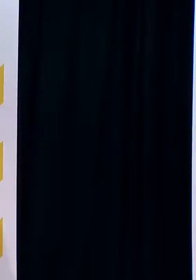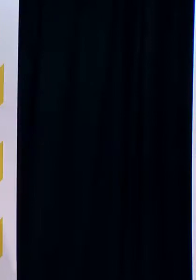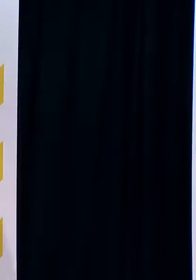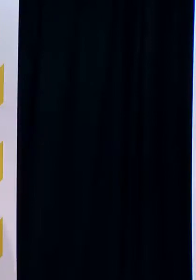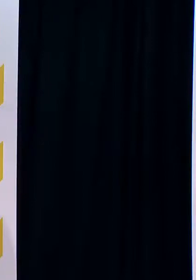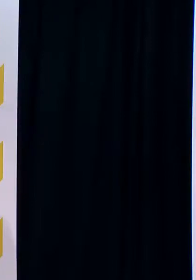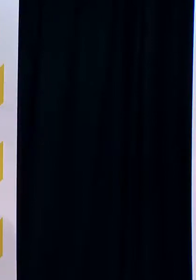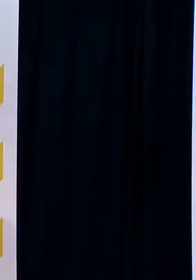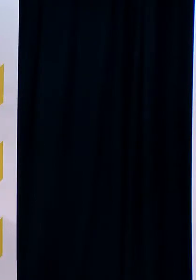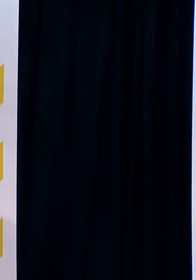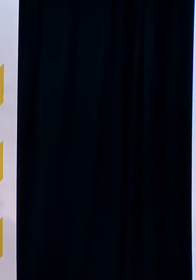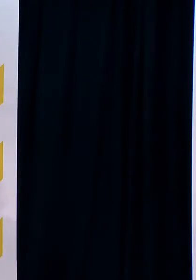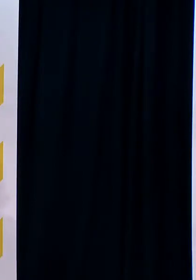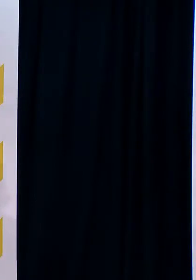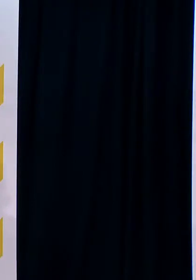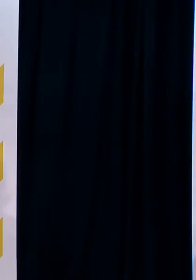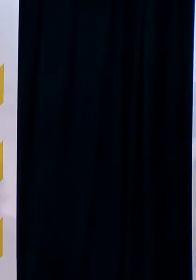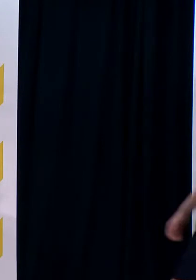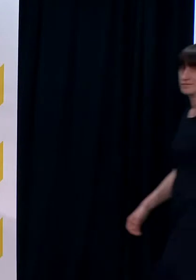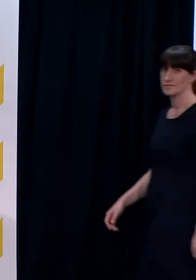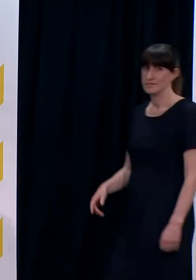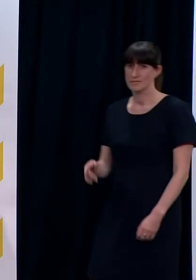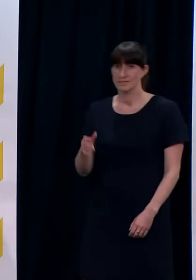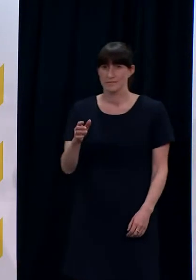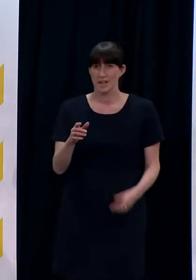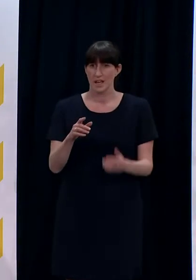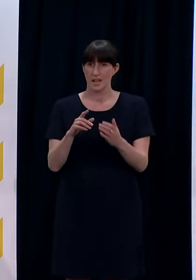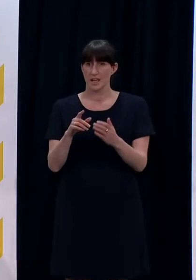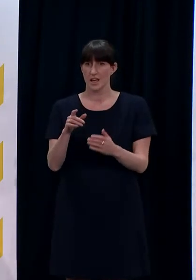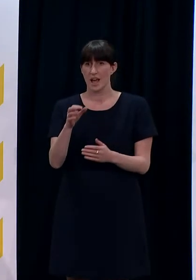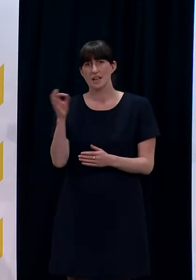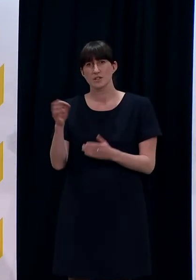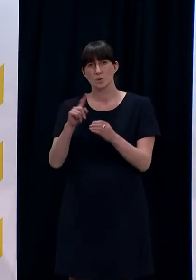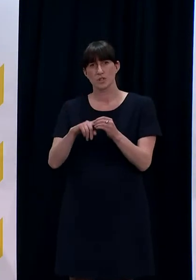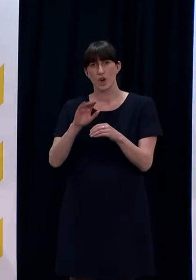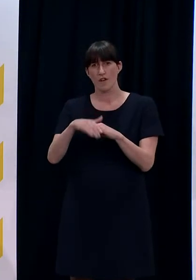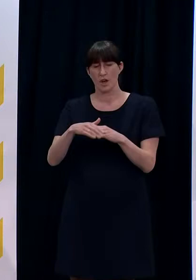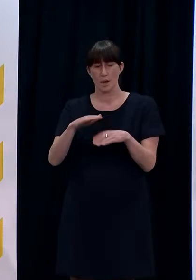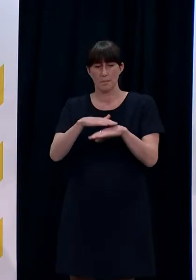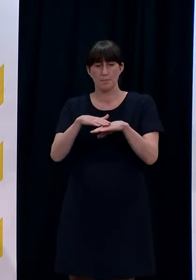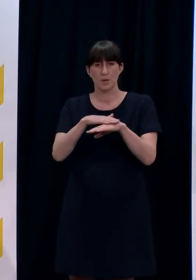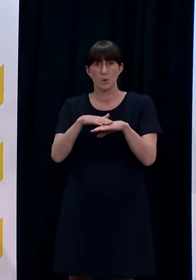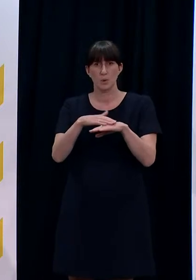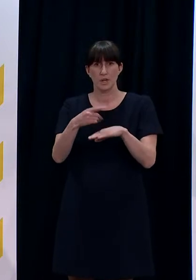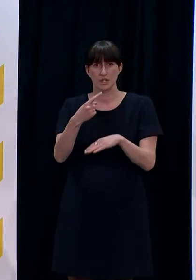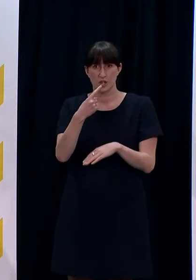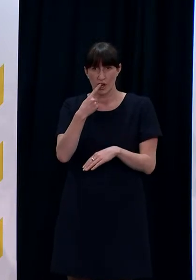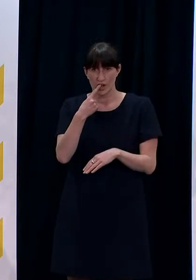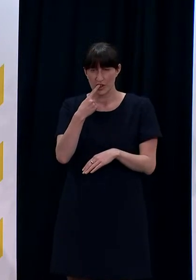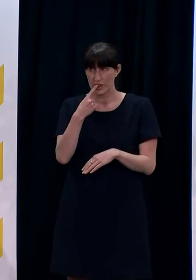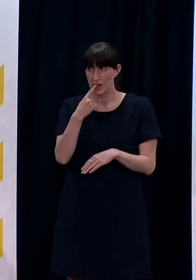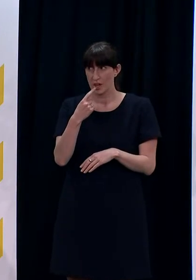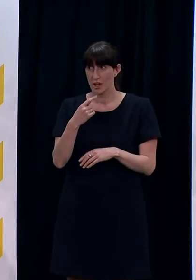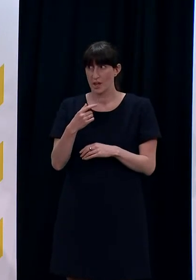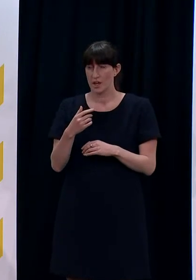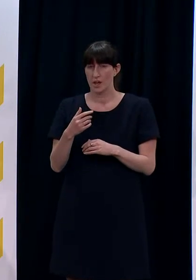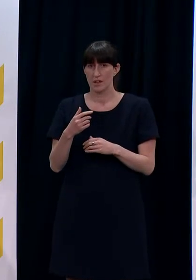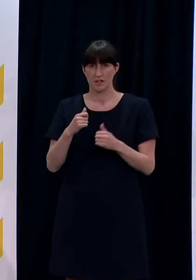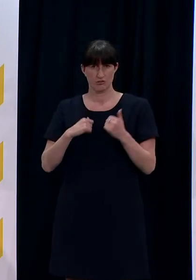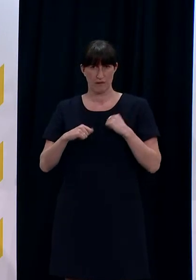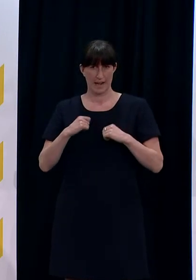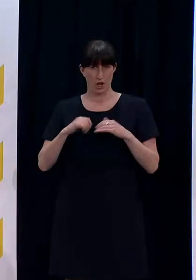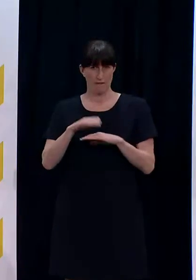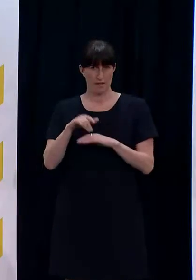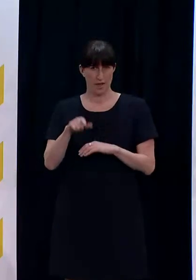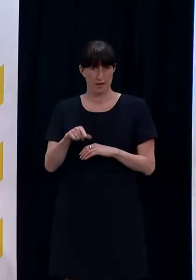restart Bluetooth training? And if it's deemed unreliable, what's the point in doing that? Well, I mean, it's another tool in the toolkit,